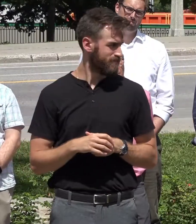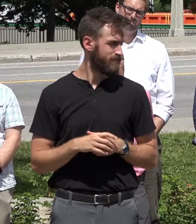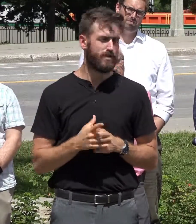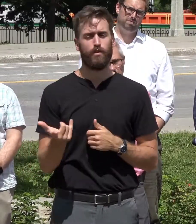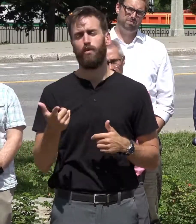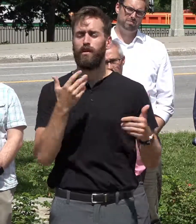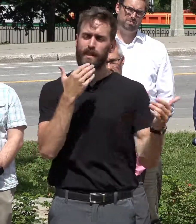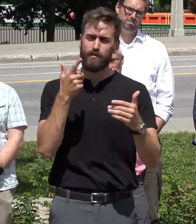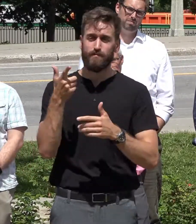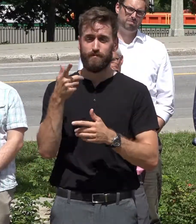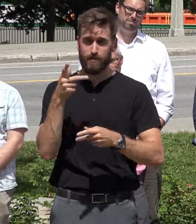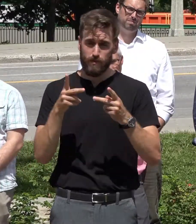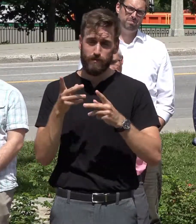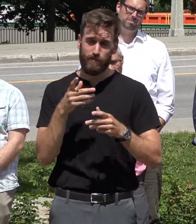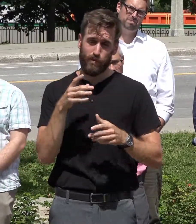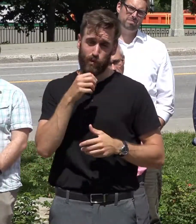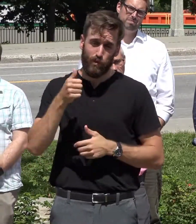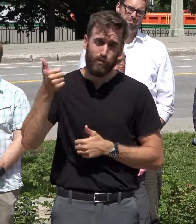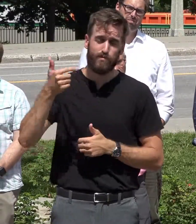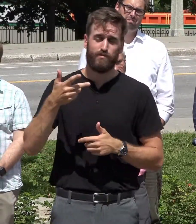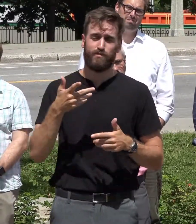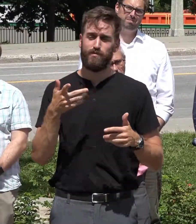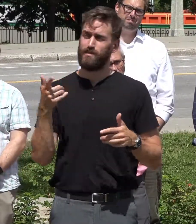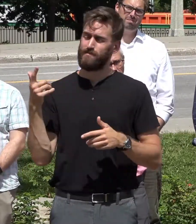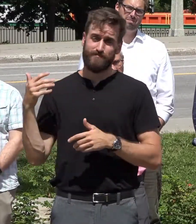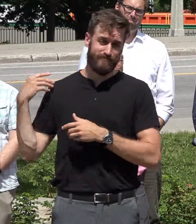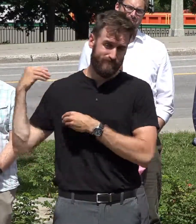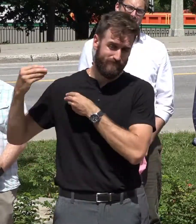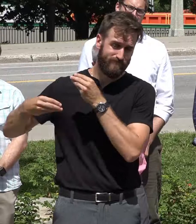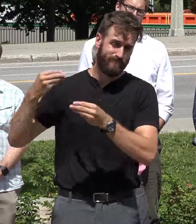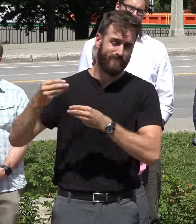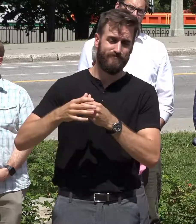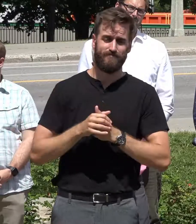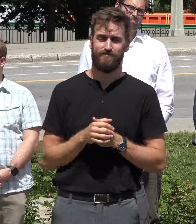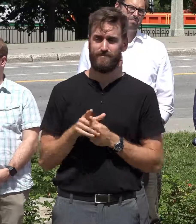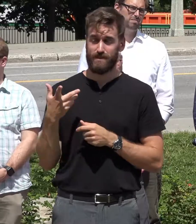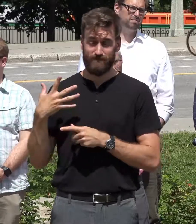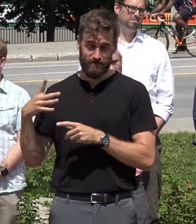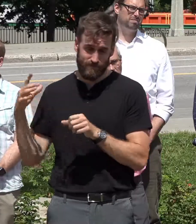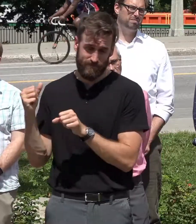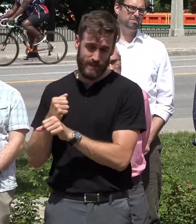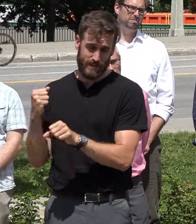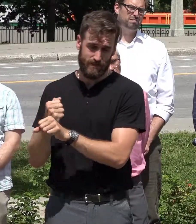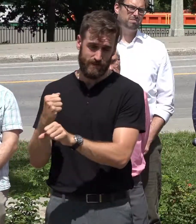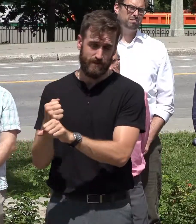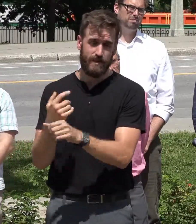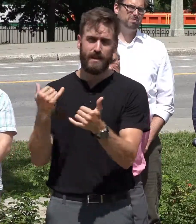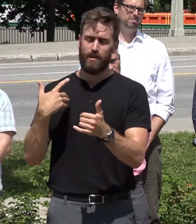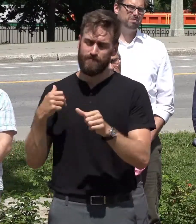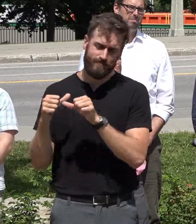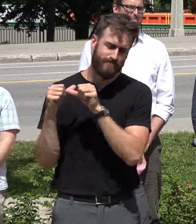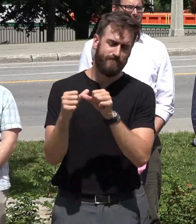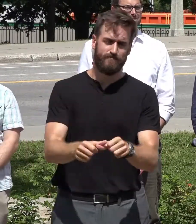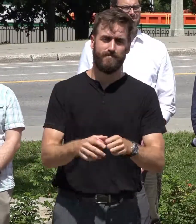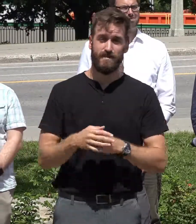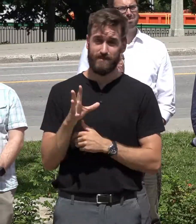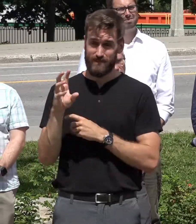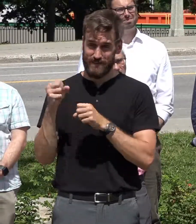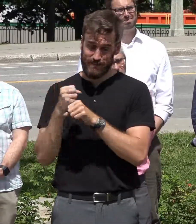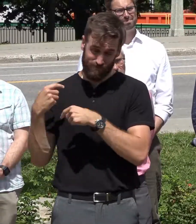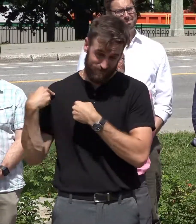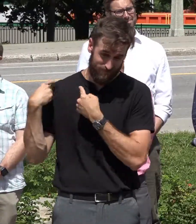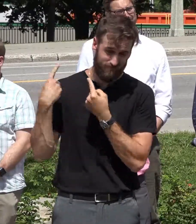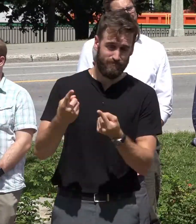to the elders and the generations that came before me for all the work you have done, fighting for me and for you. And almost 50 years later,